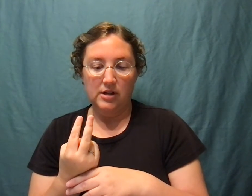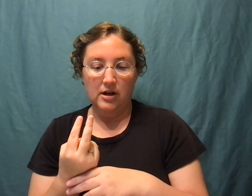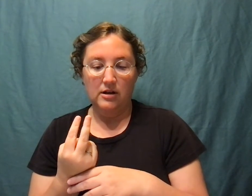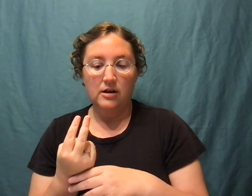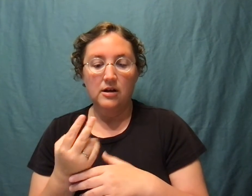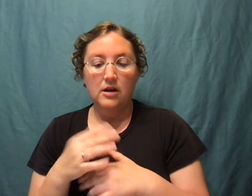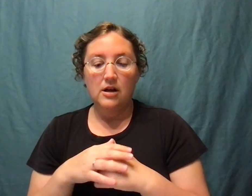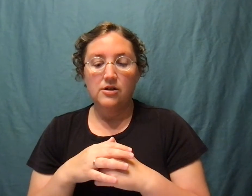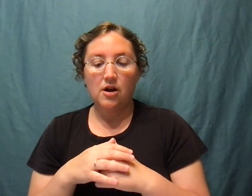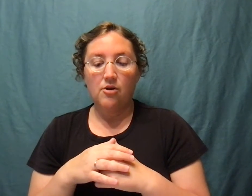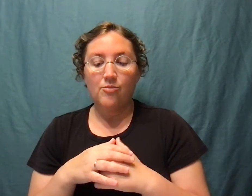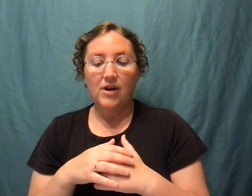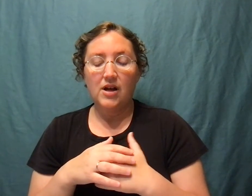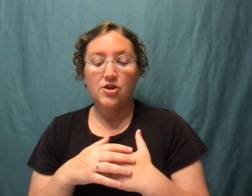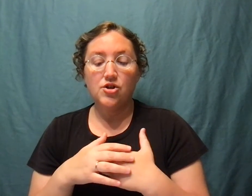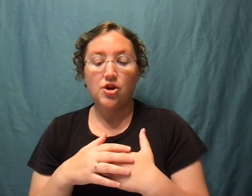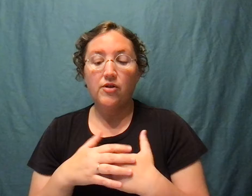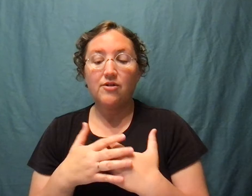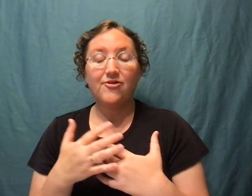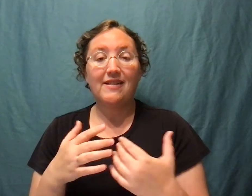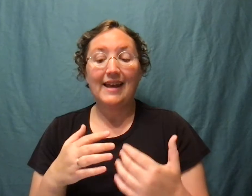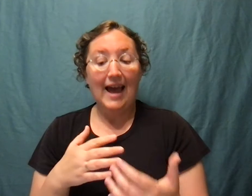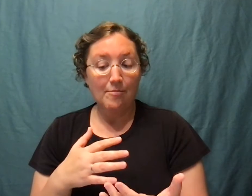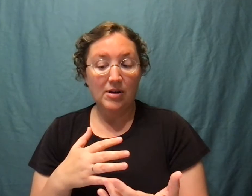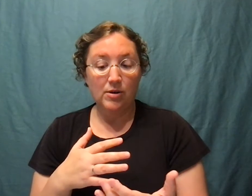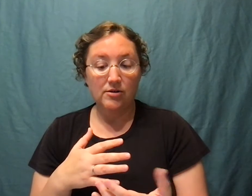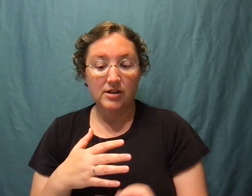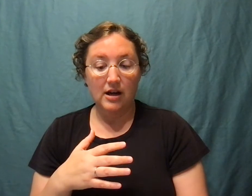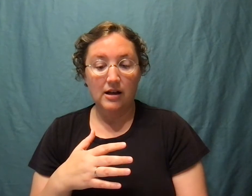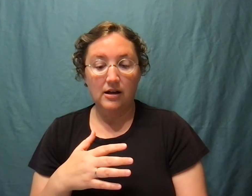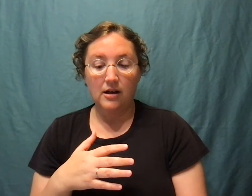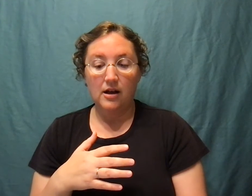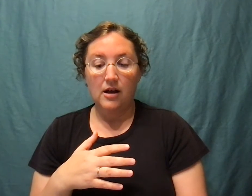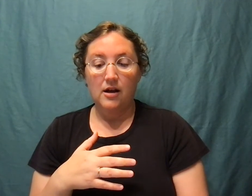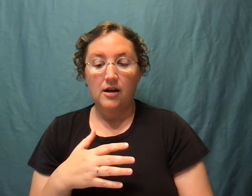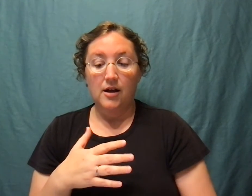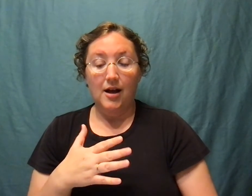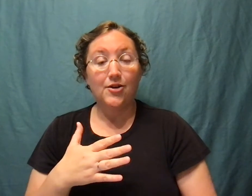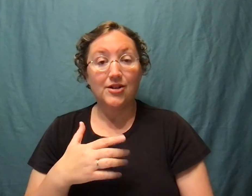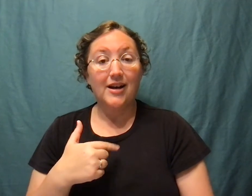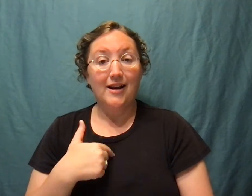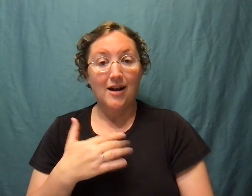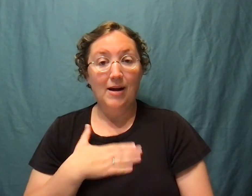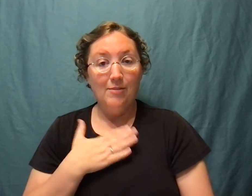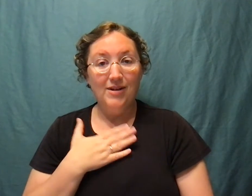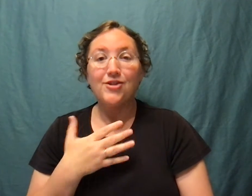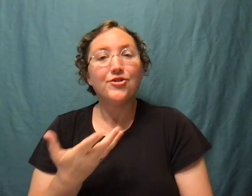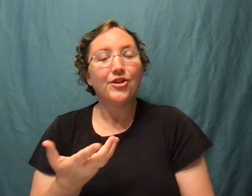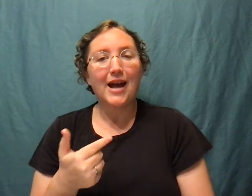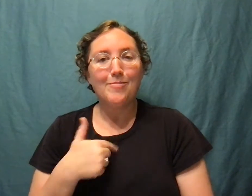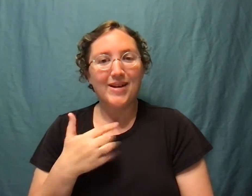sign. So, to show that you're feeling happy when you're signing, and you're signing I'm happy, you should look happy.